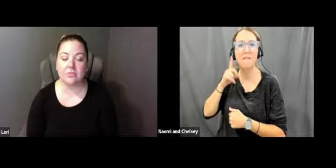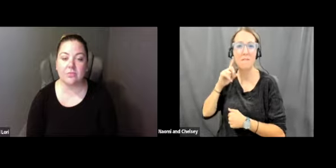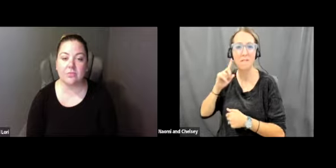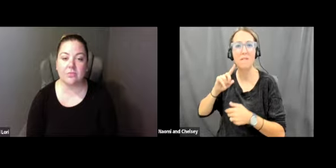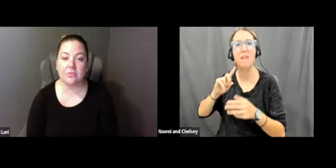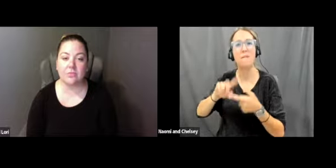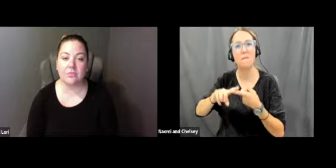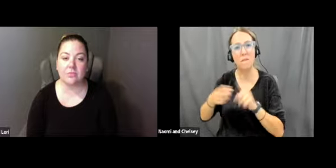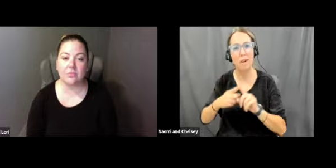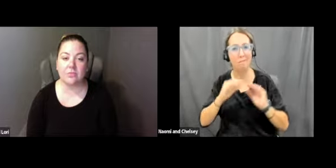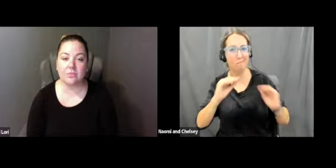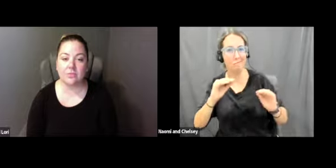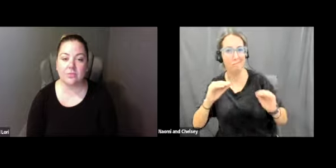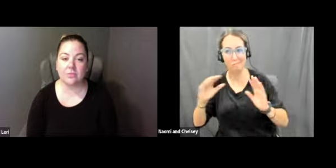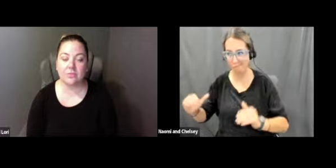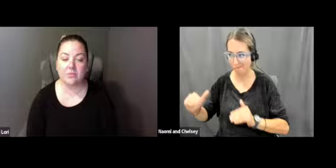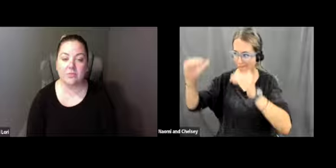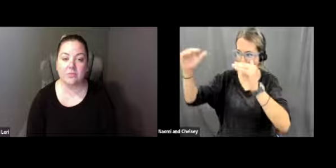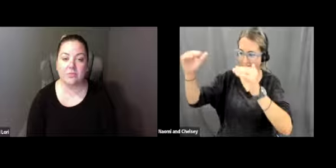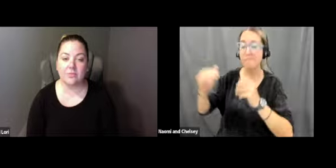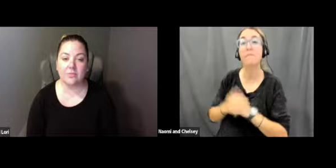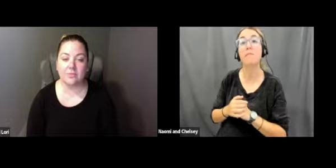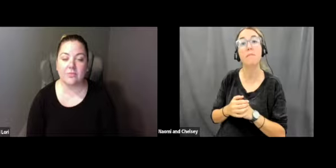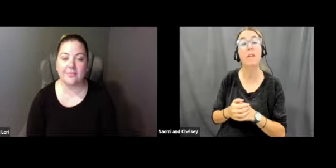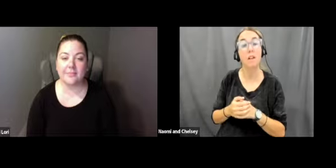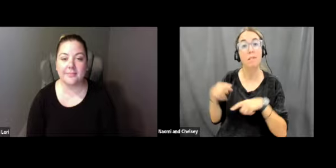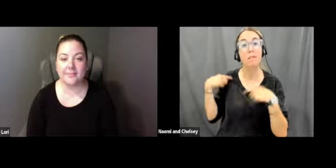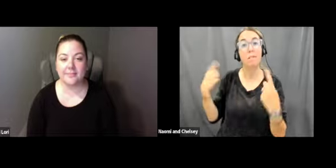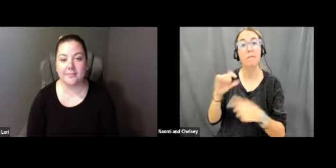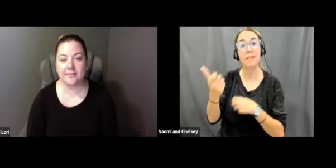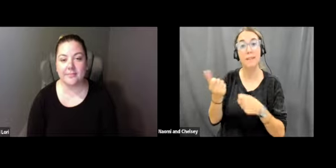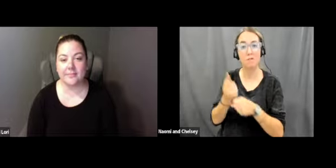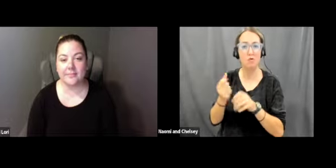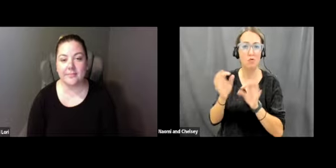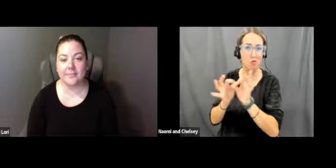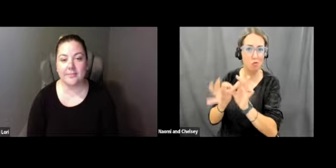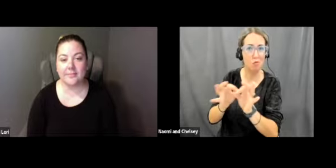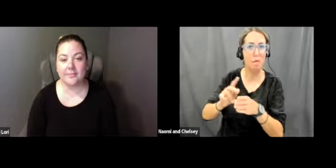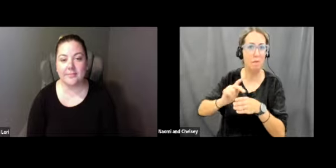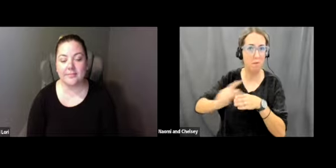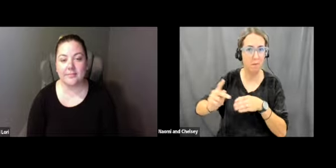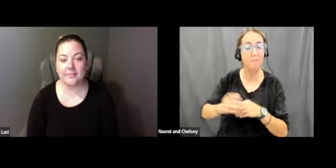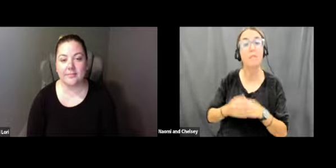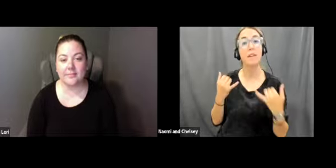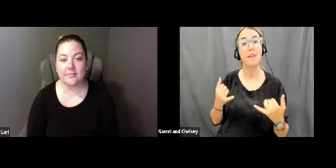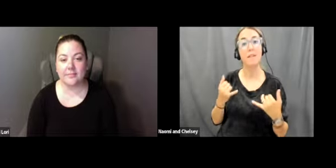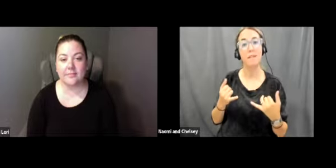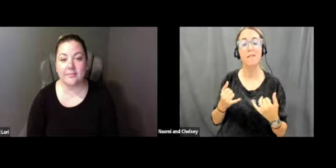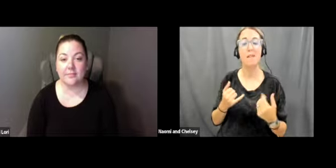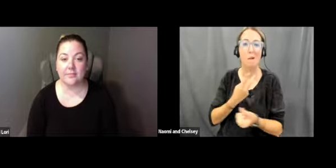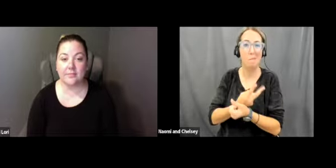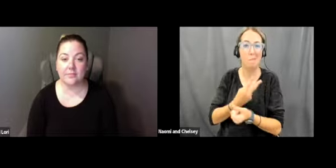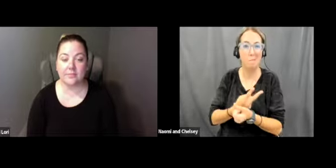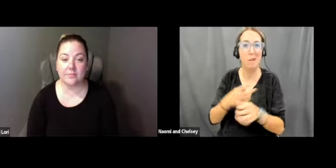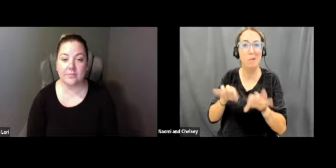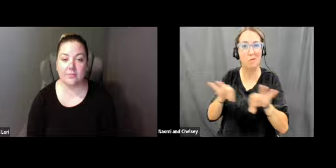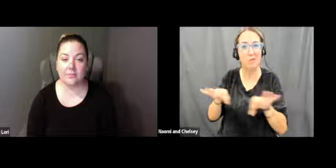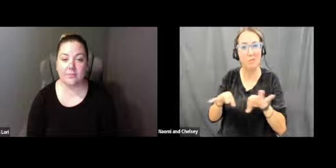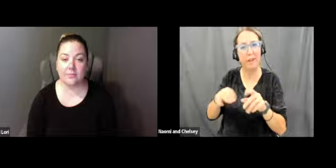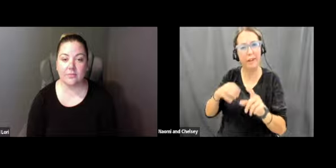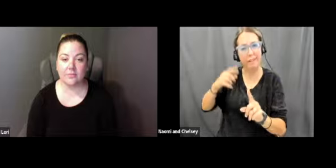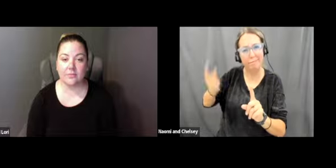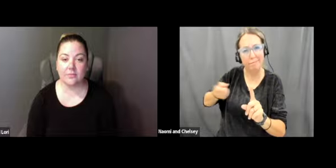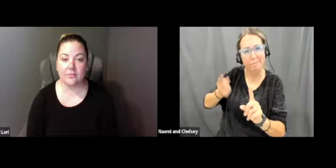10 years. She's currently working to obtain her master's degree in communication and leadership. Chelsey lives in northern New Jersey